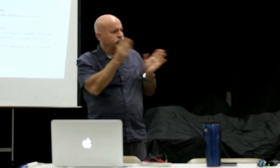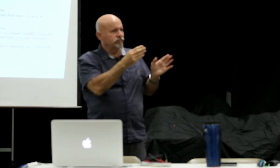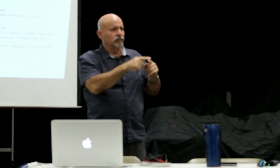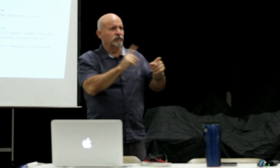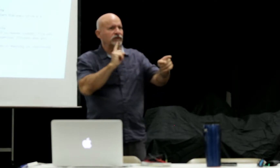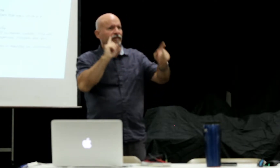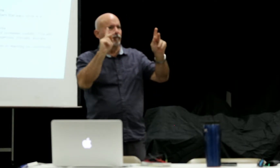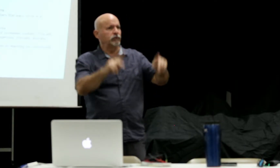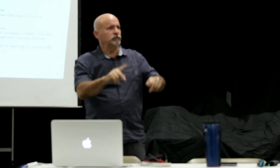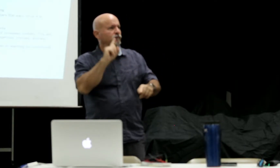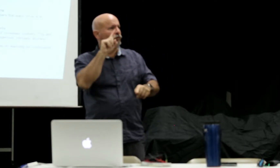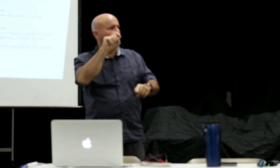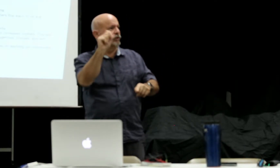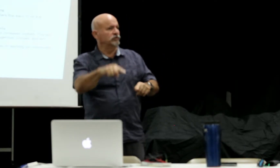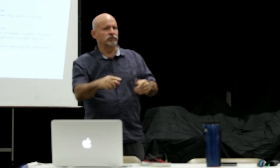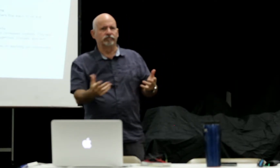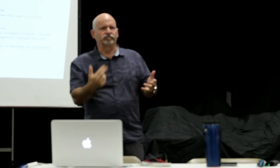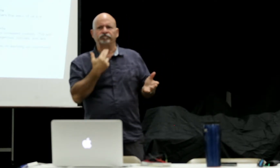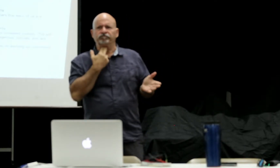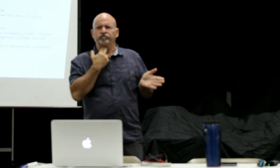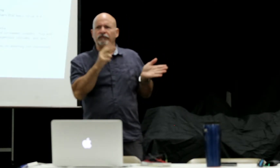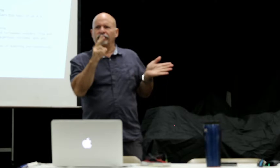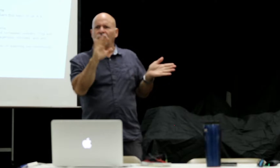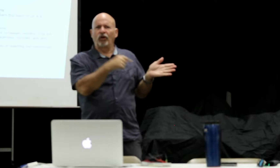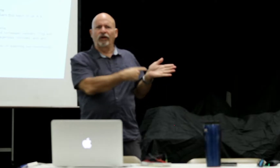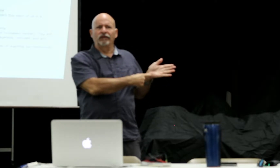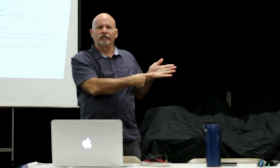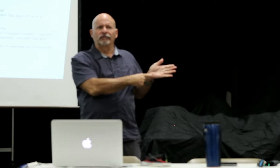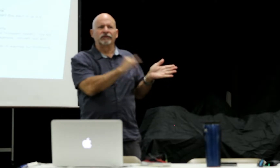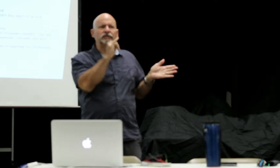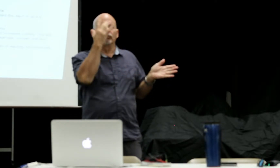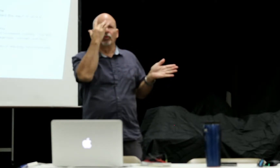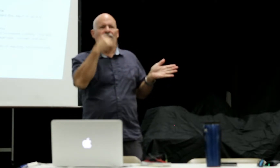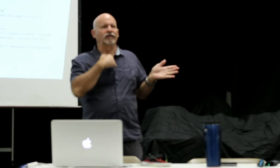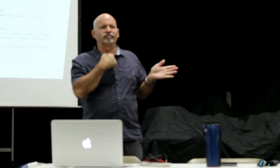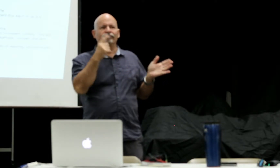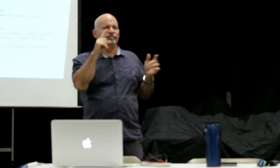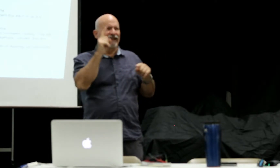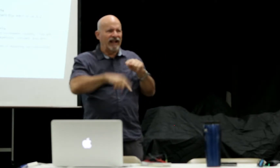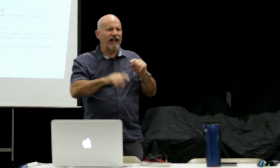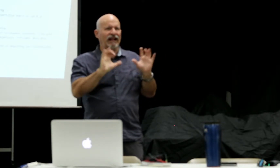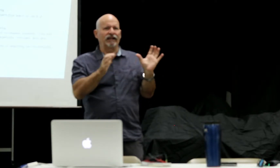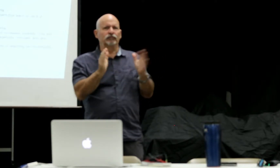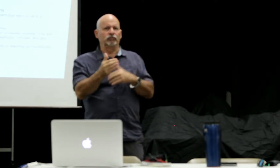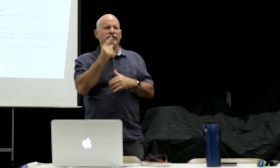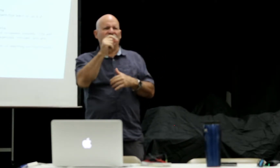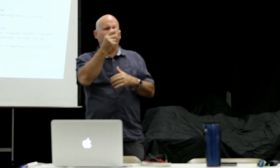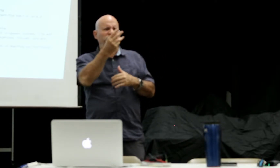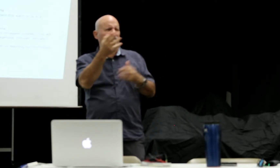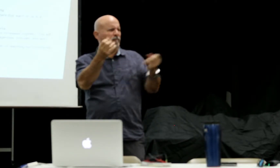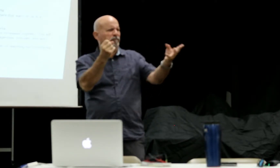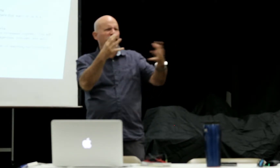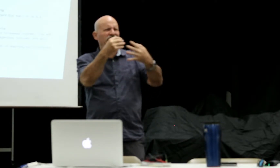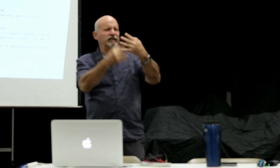to participate if they have a question, when they have a VRI interpreter, and that is one thing. It should